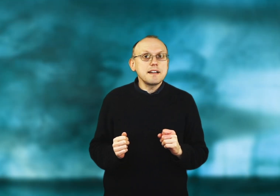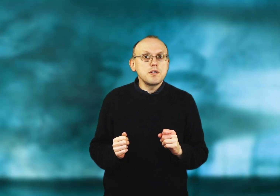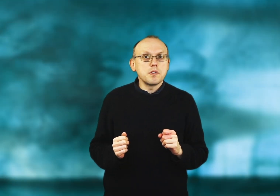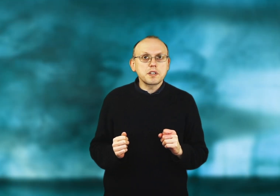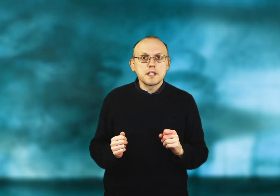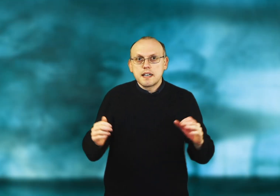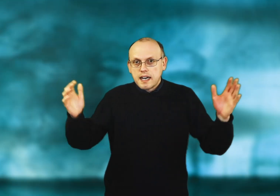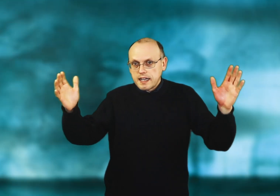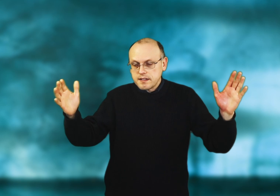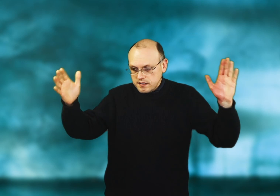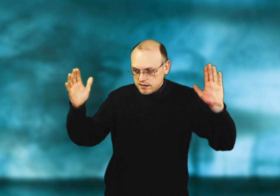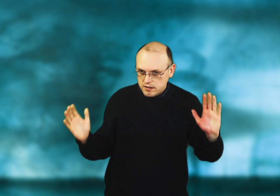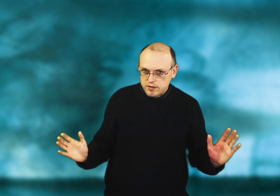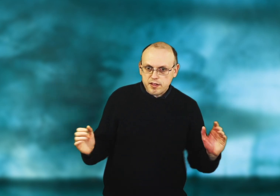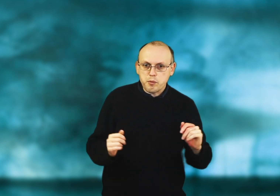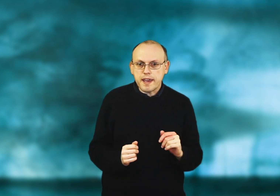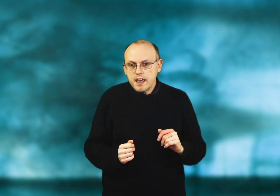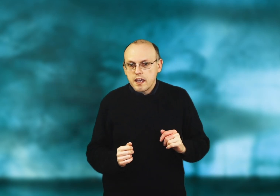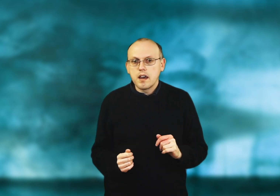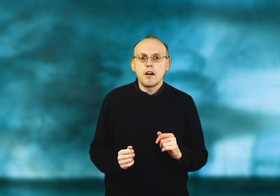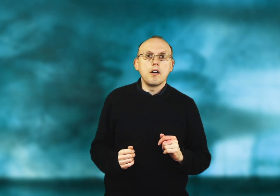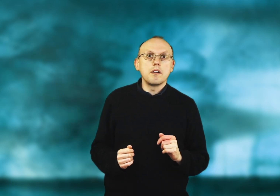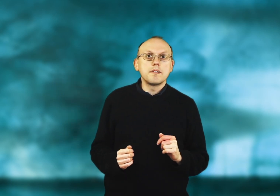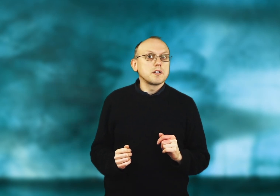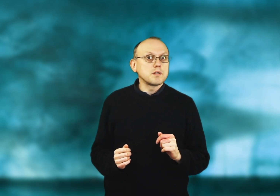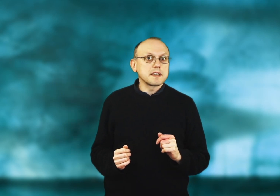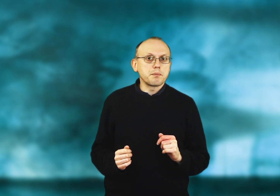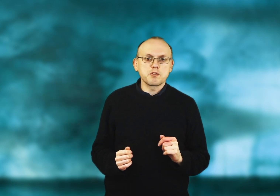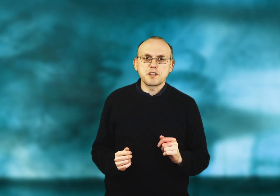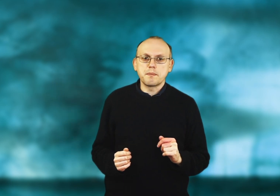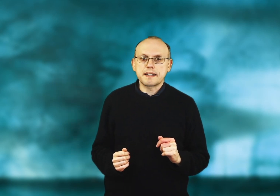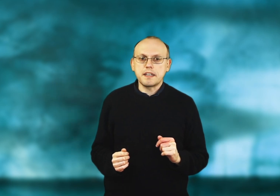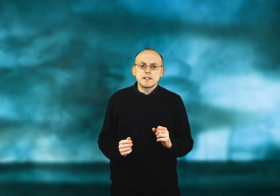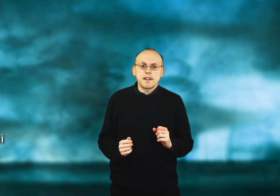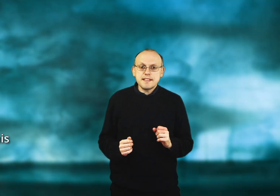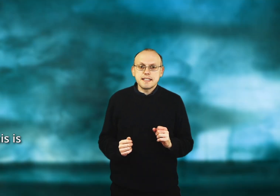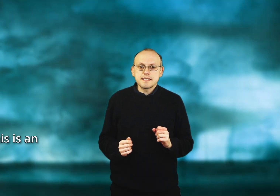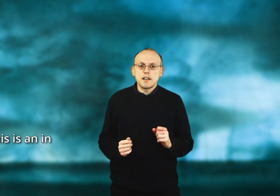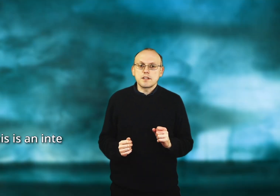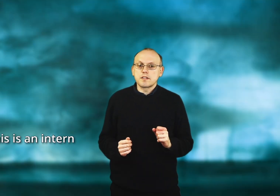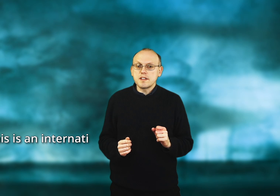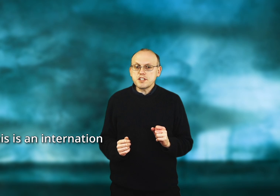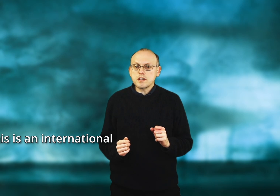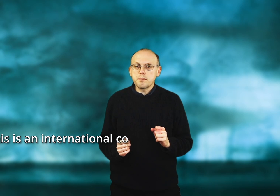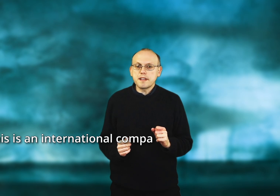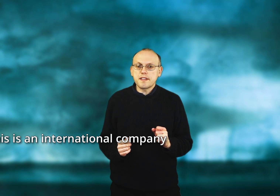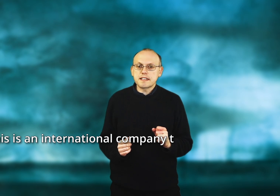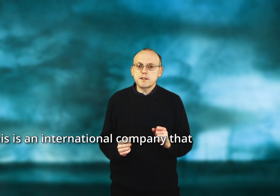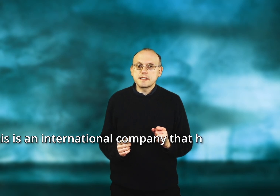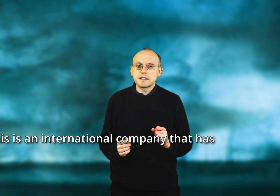look at another way of using a punctuation mark here. This is an international company that has offices in